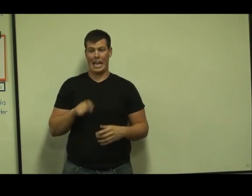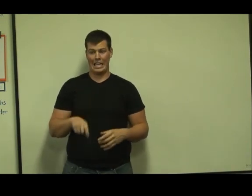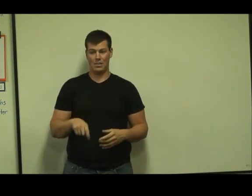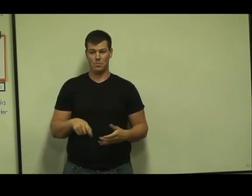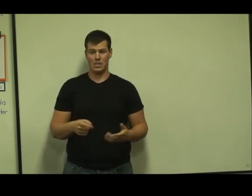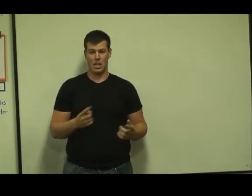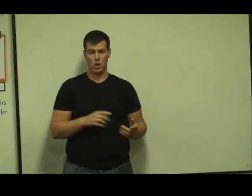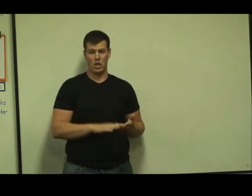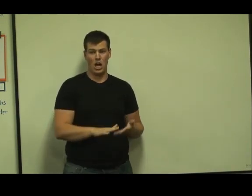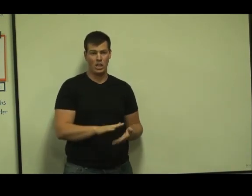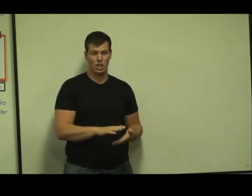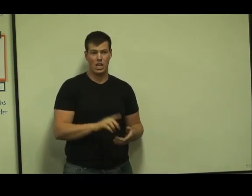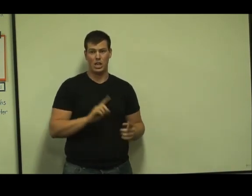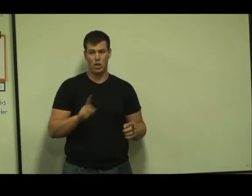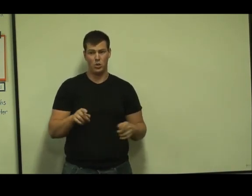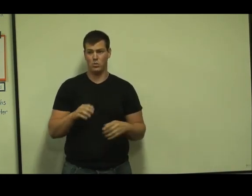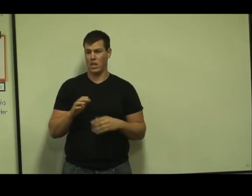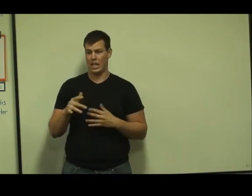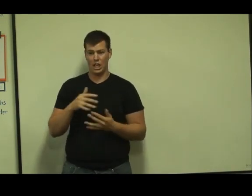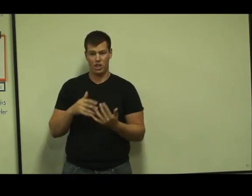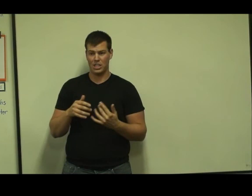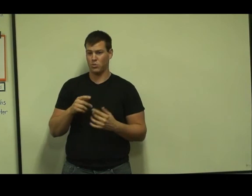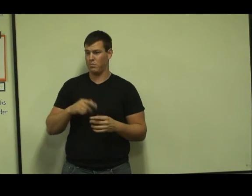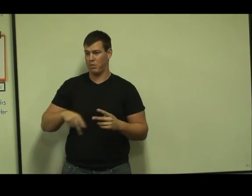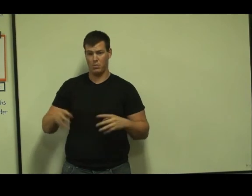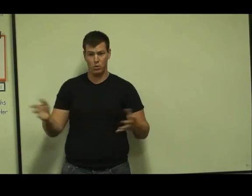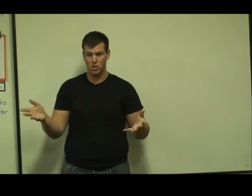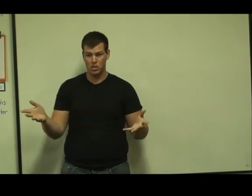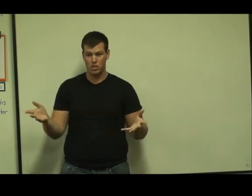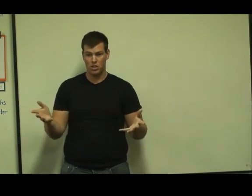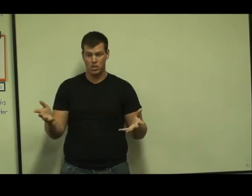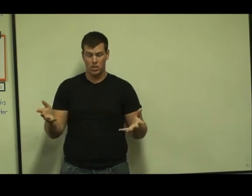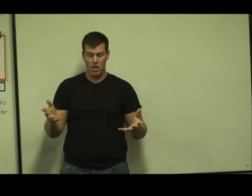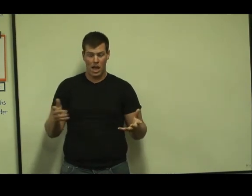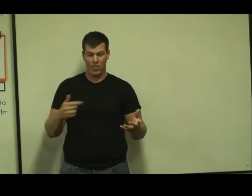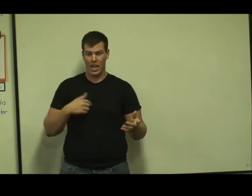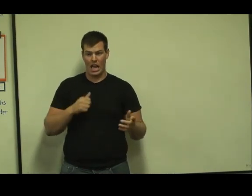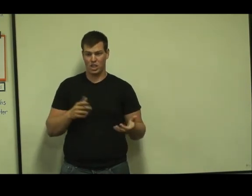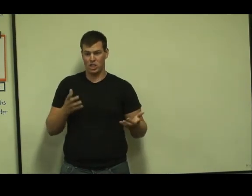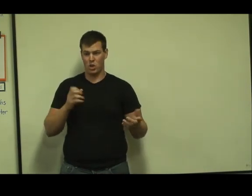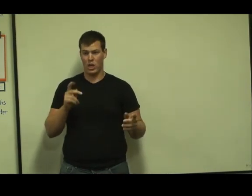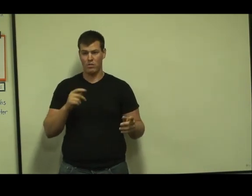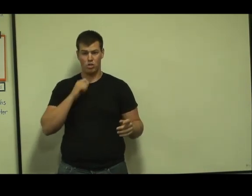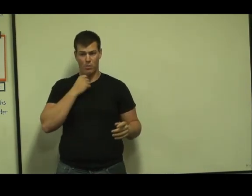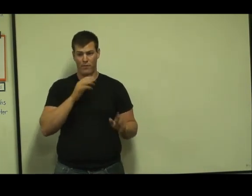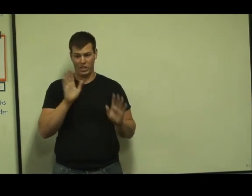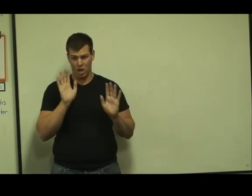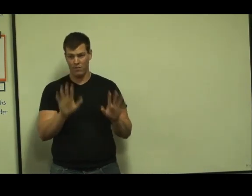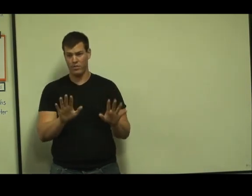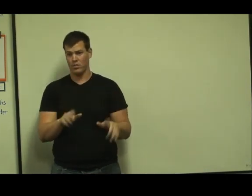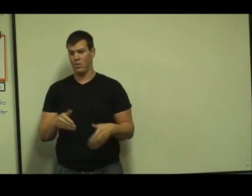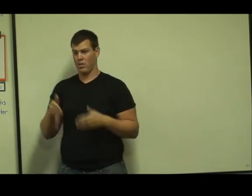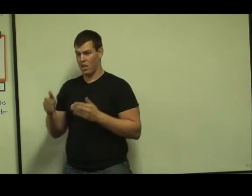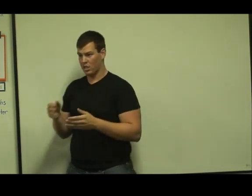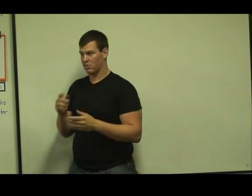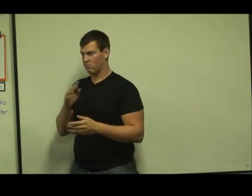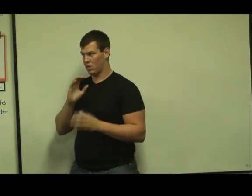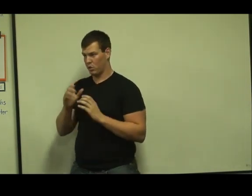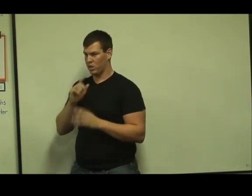I did because I go to college, I interact with people, and then I can say, okay, tell me by down, and communicate